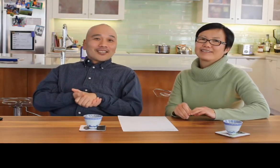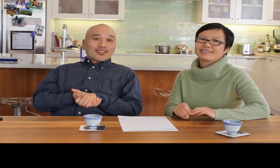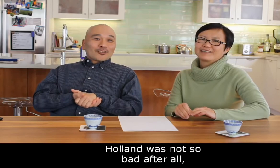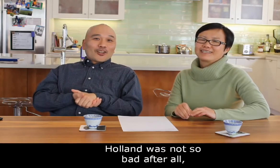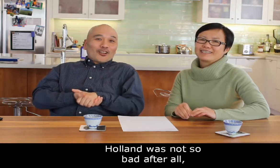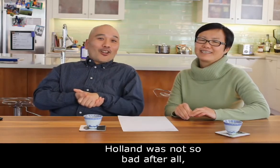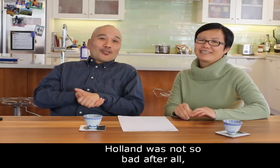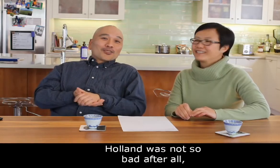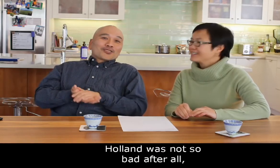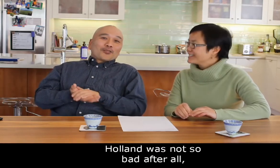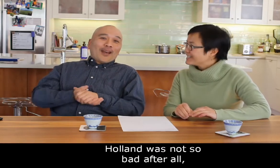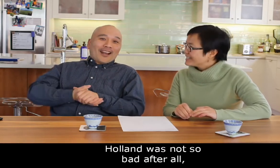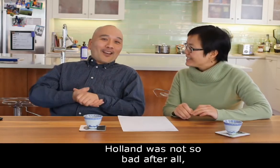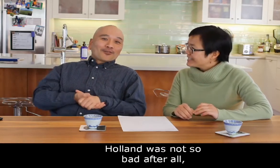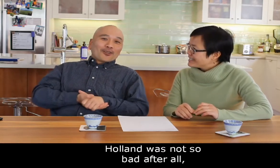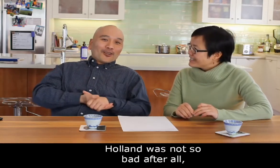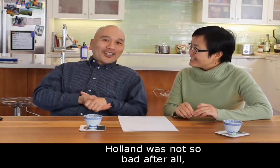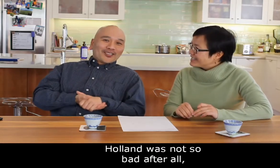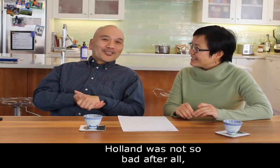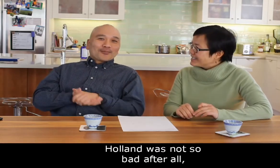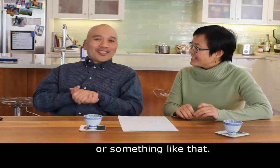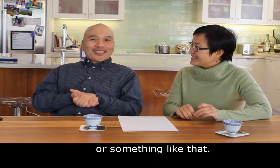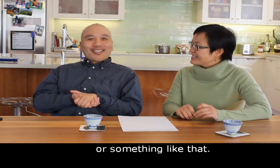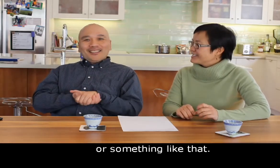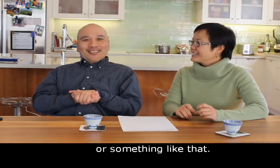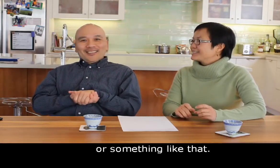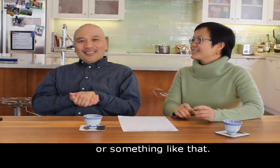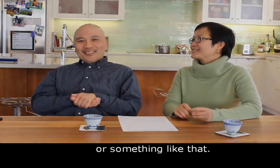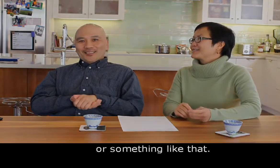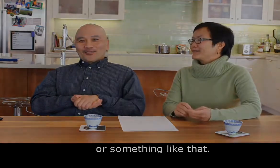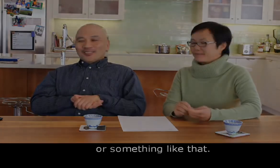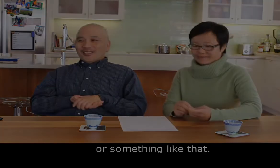the Holland wasn't so bad after all, right, or something like that. So.